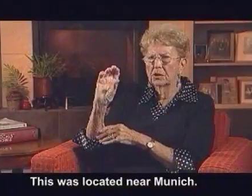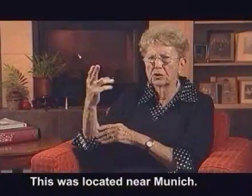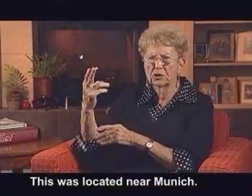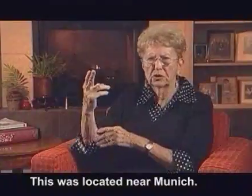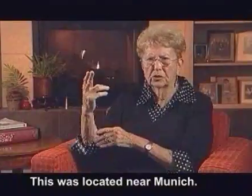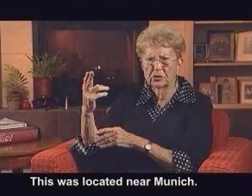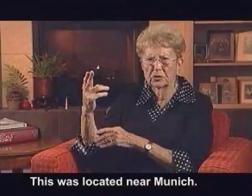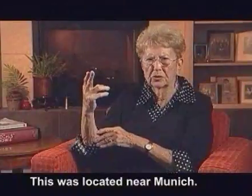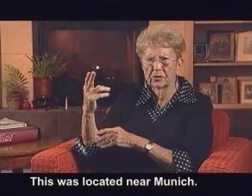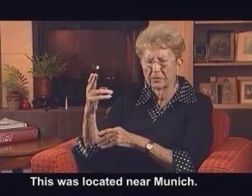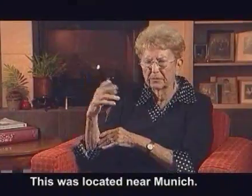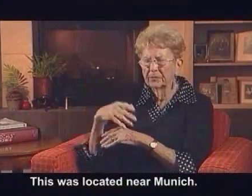located near Munich.